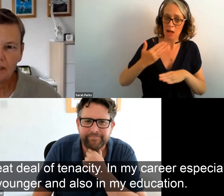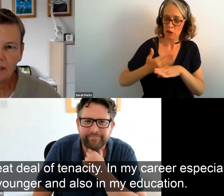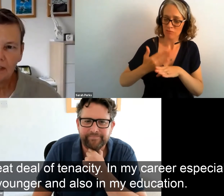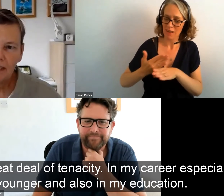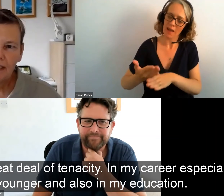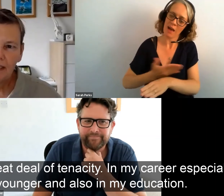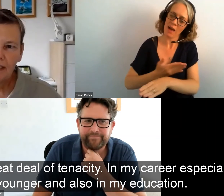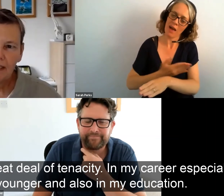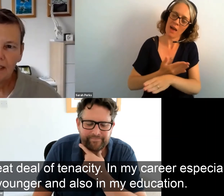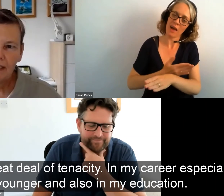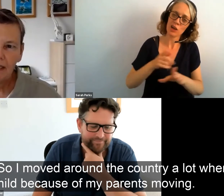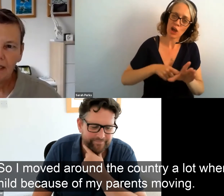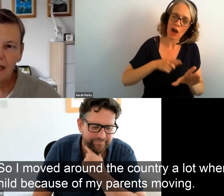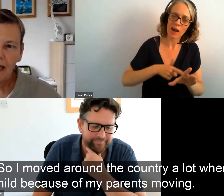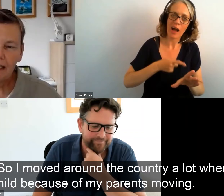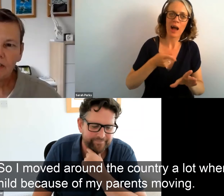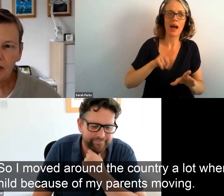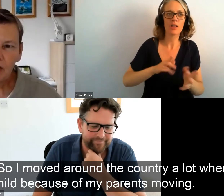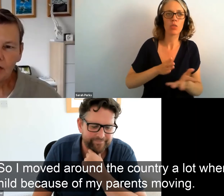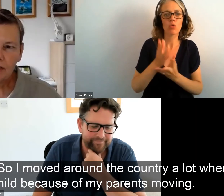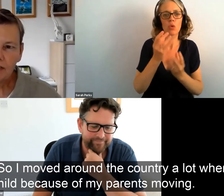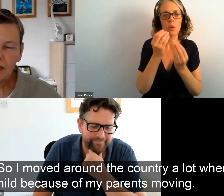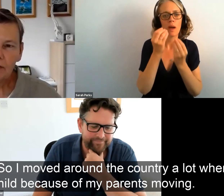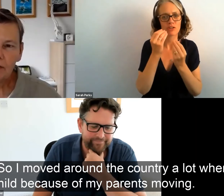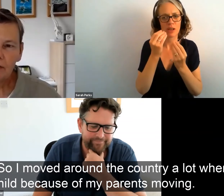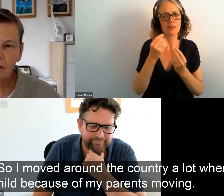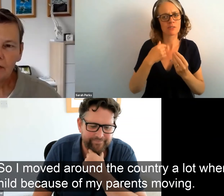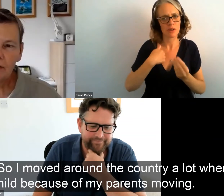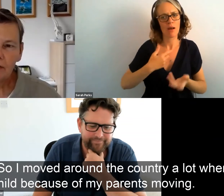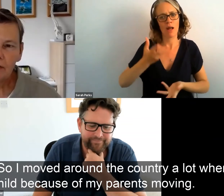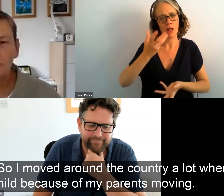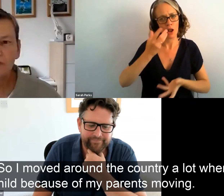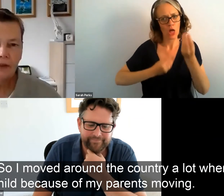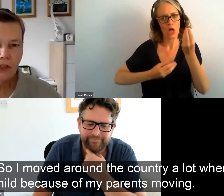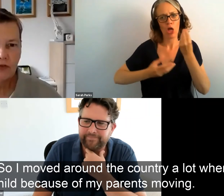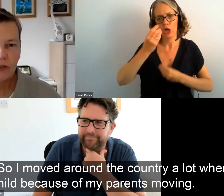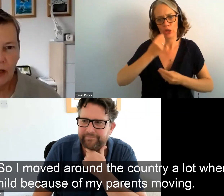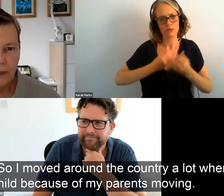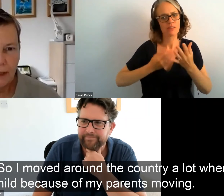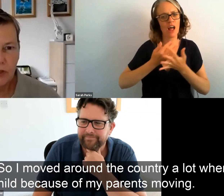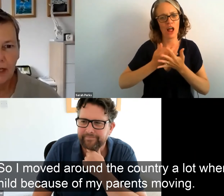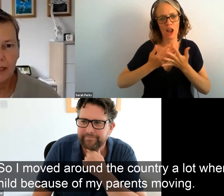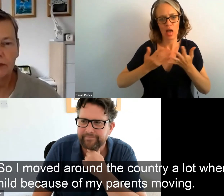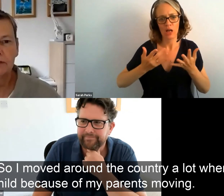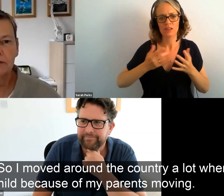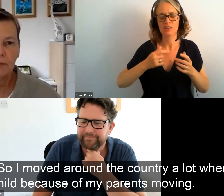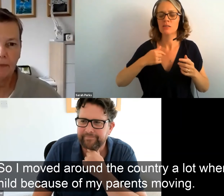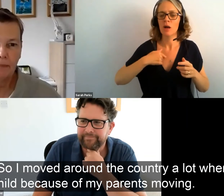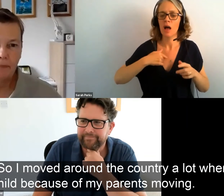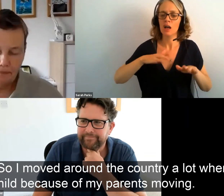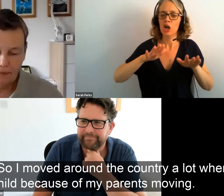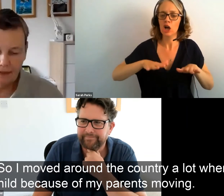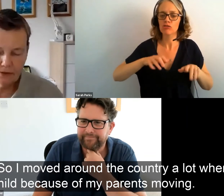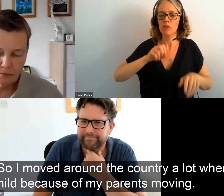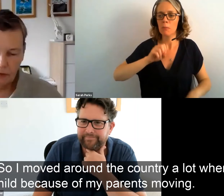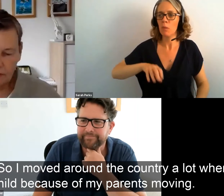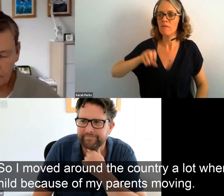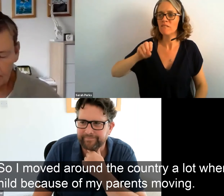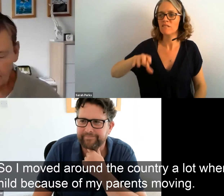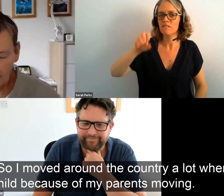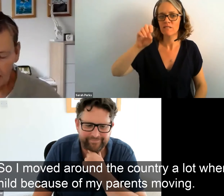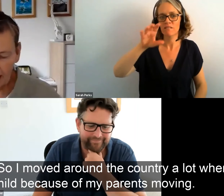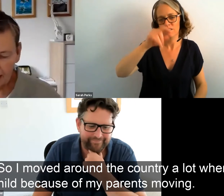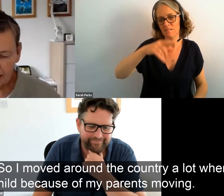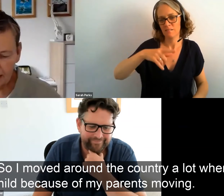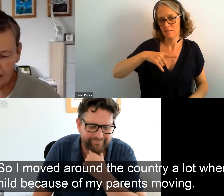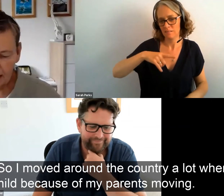my education, I learned a lot. So I moved around the country a lot when I was a child because